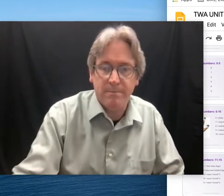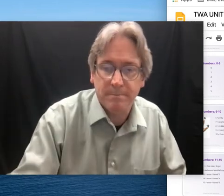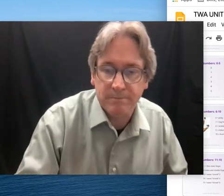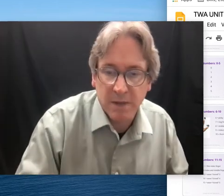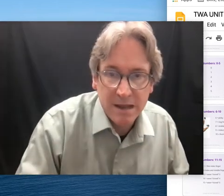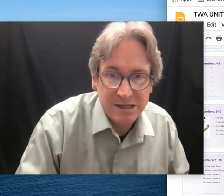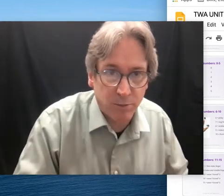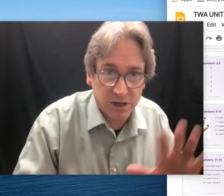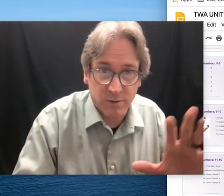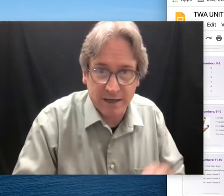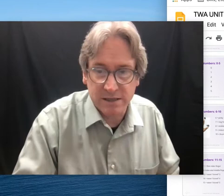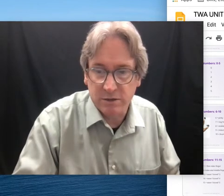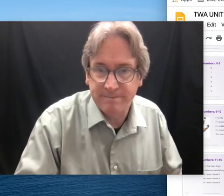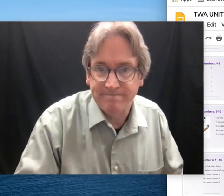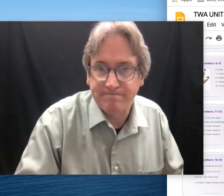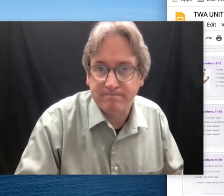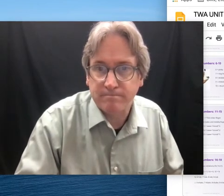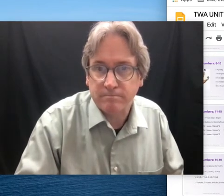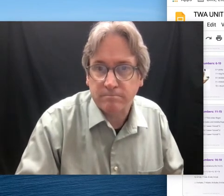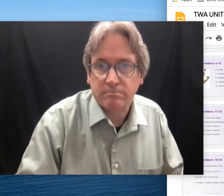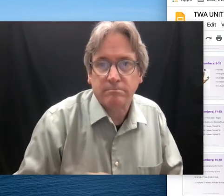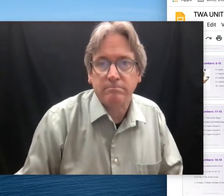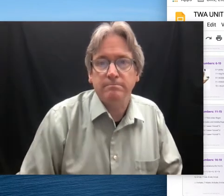Okay. So pause and practice those.